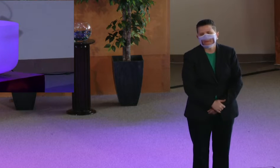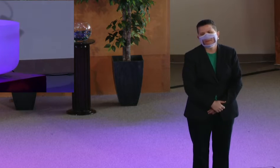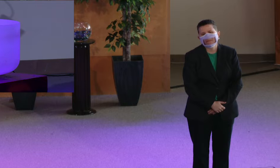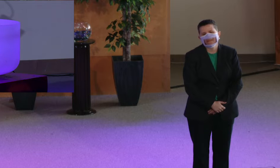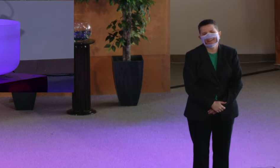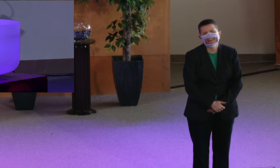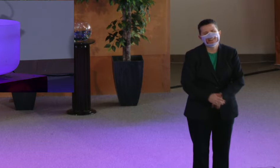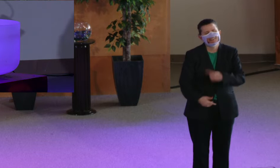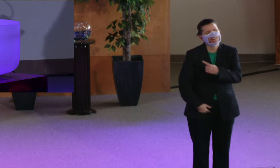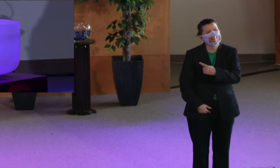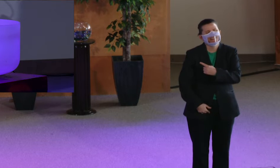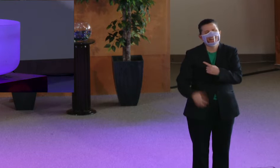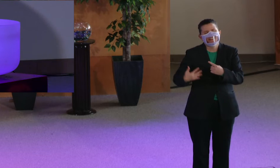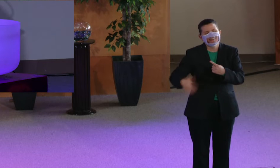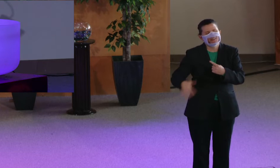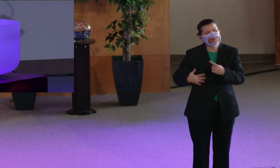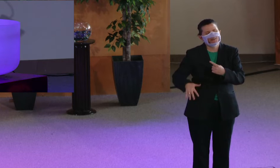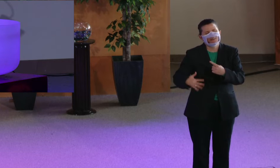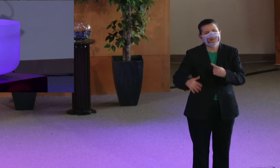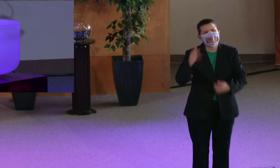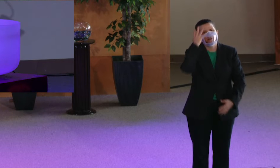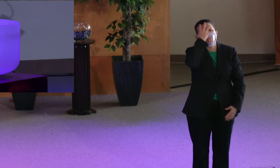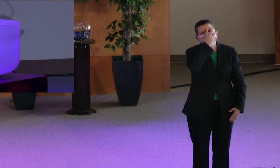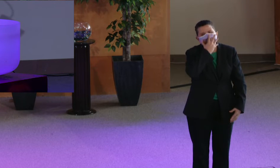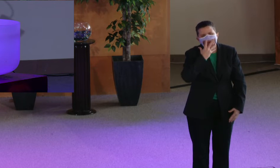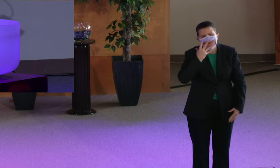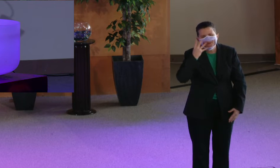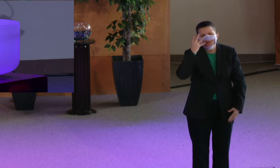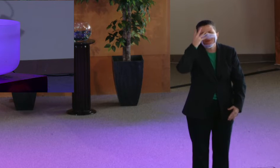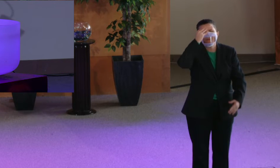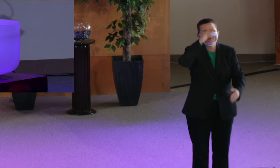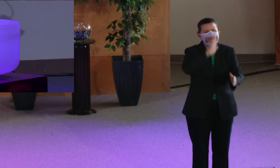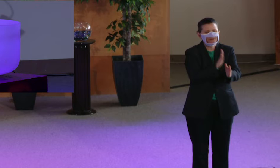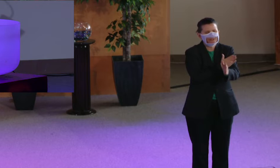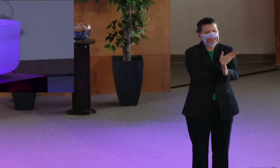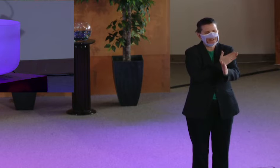That beautiful sound just slowly fades away.